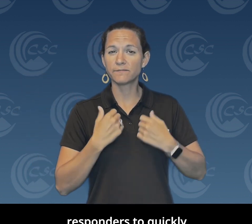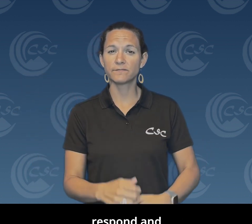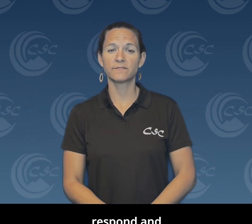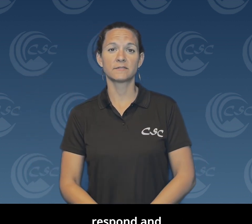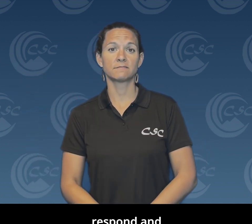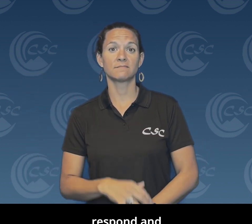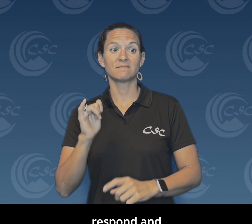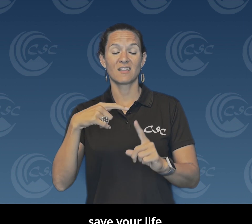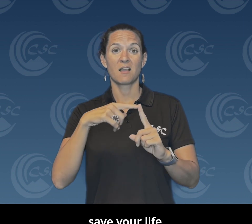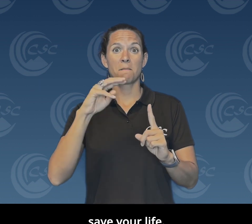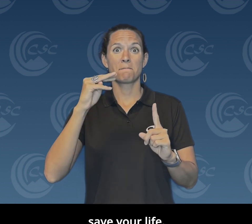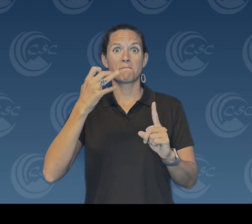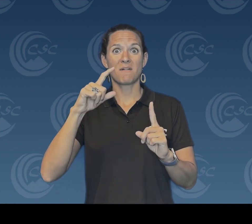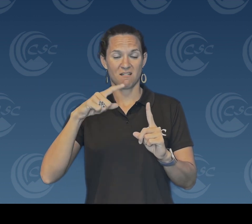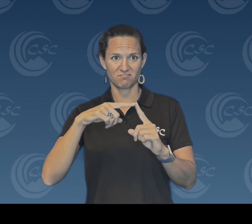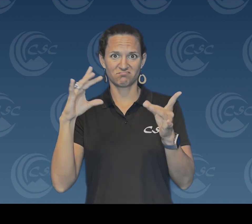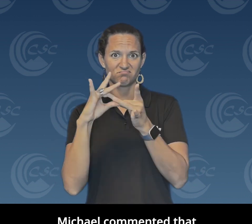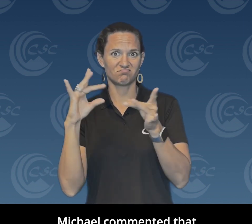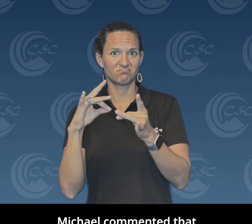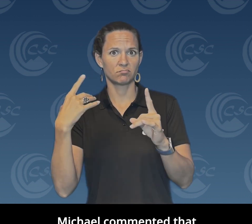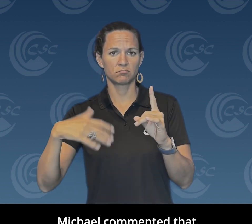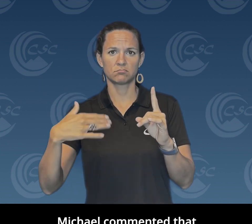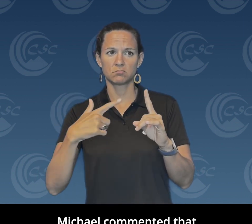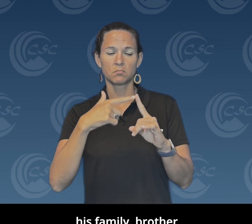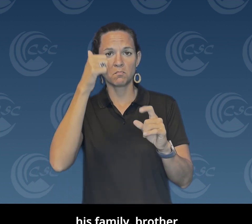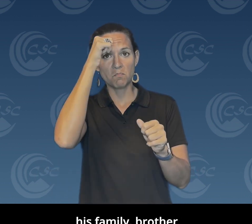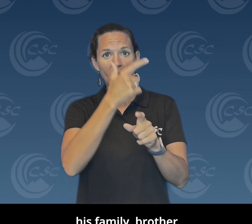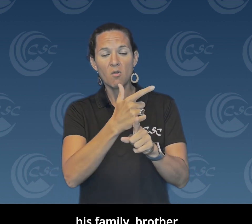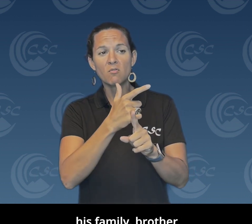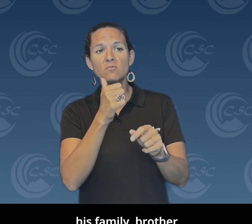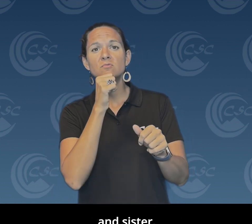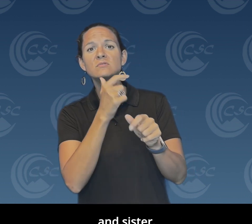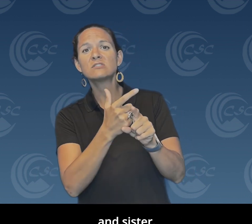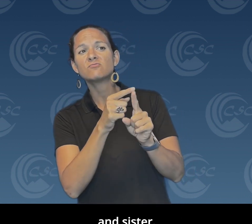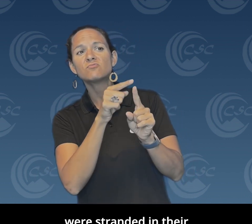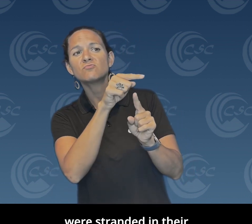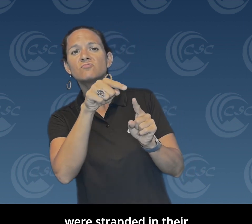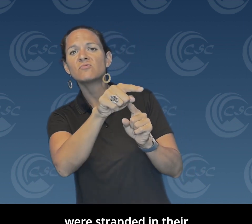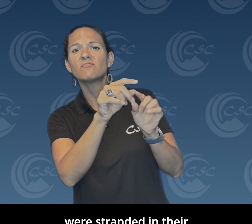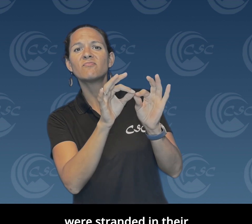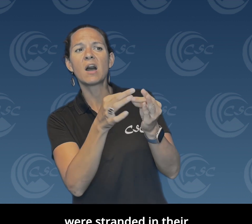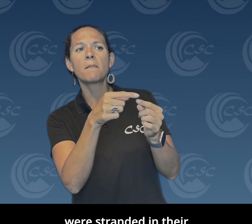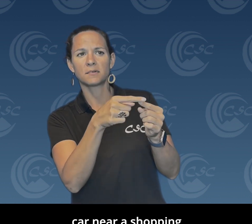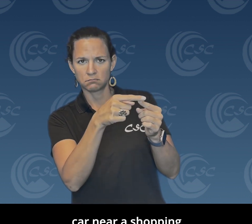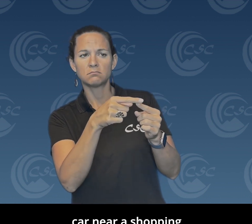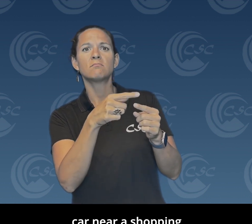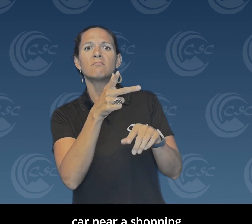quickly respond and save your life. Michael commented that his family, brother and sister, were stranded in their car near a